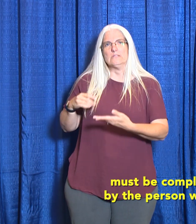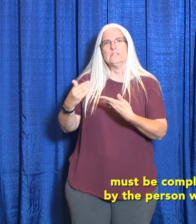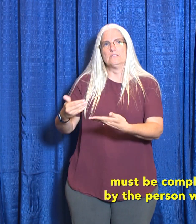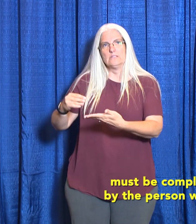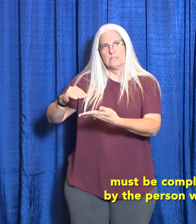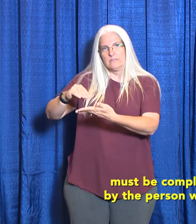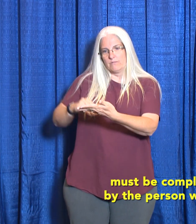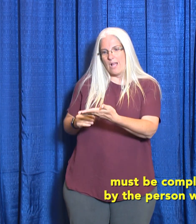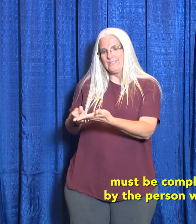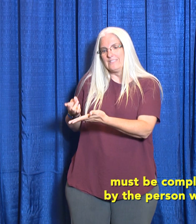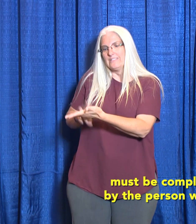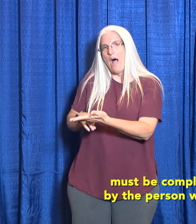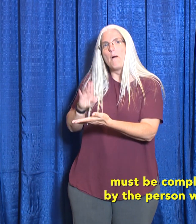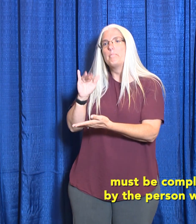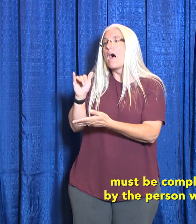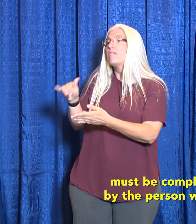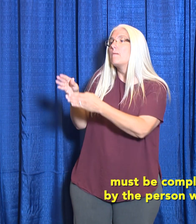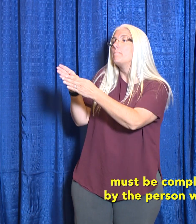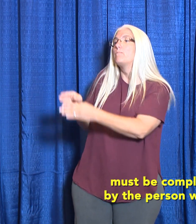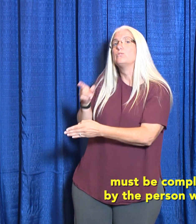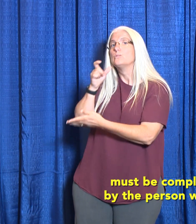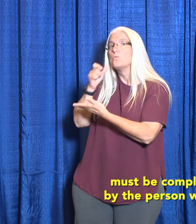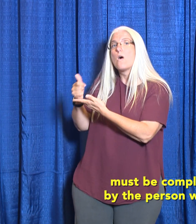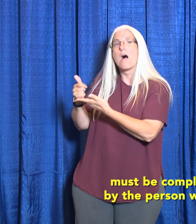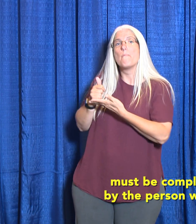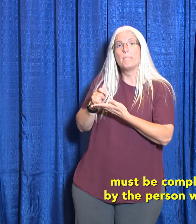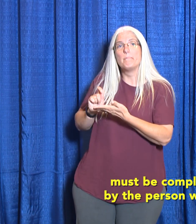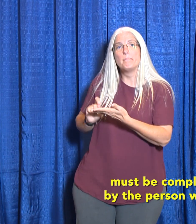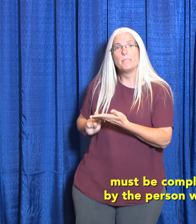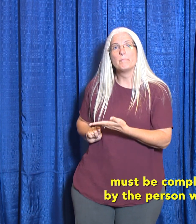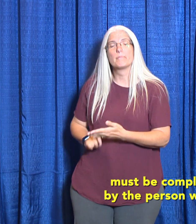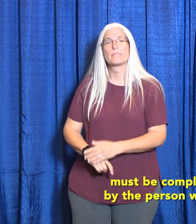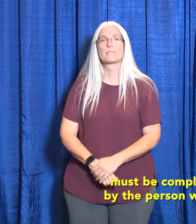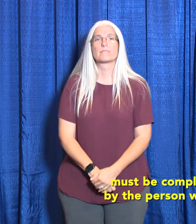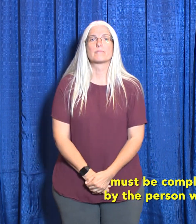must be completed and signed by the person who assisted you.